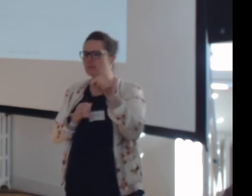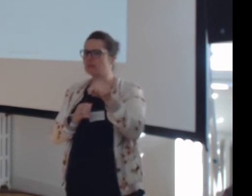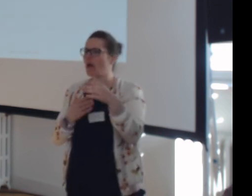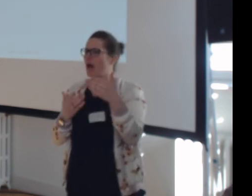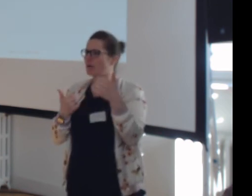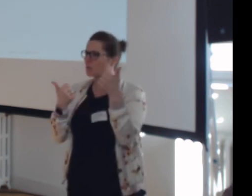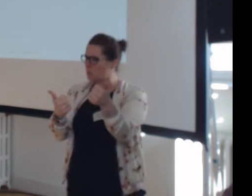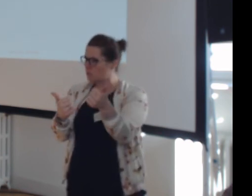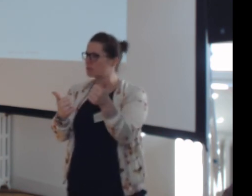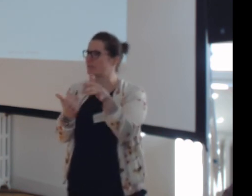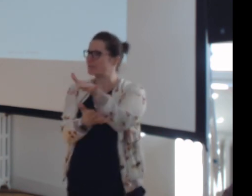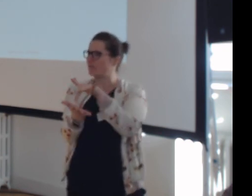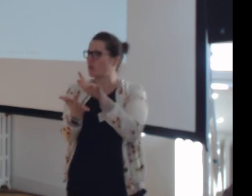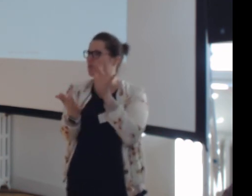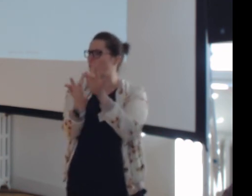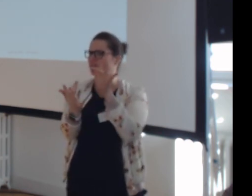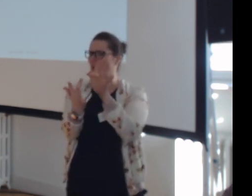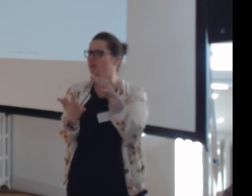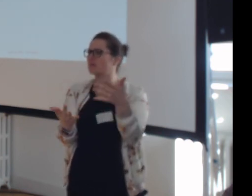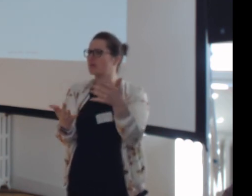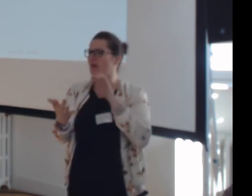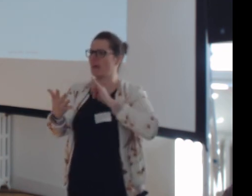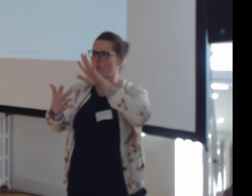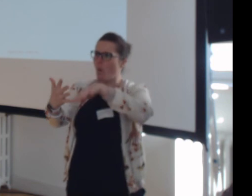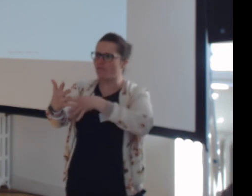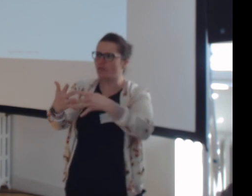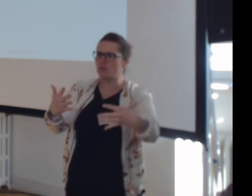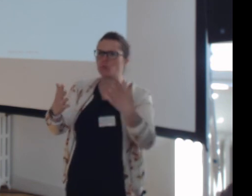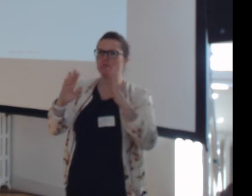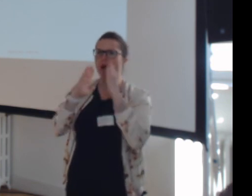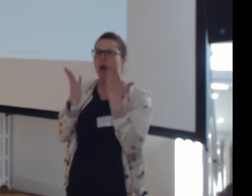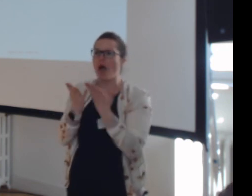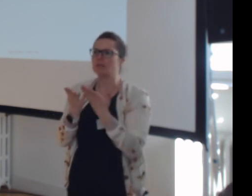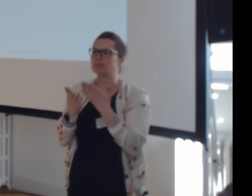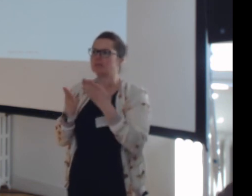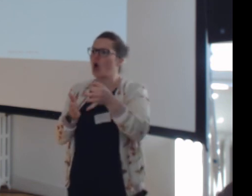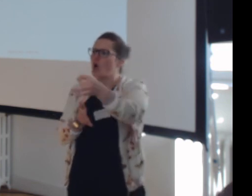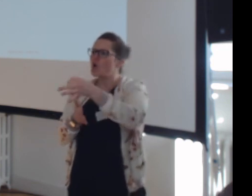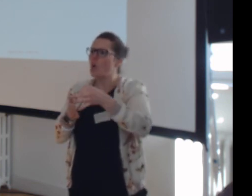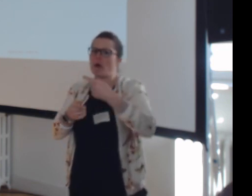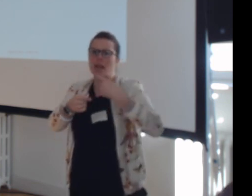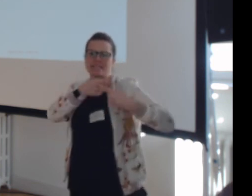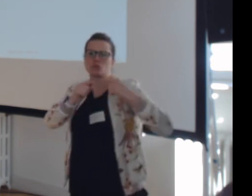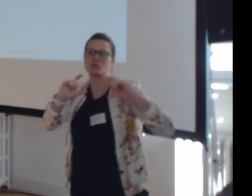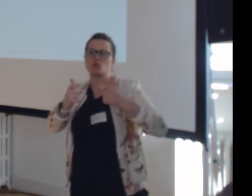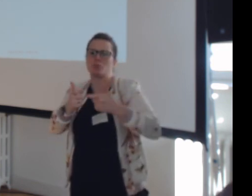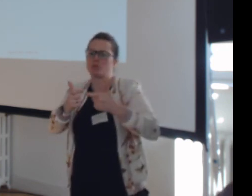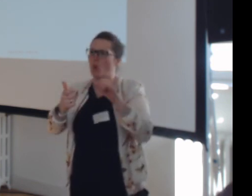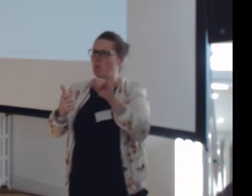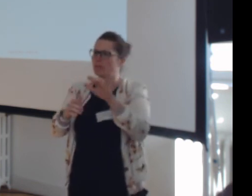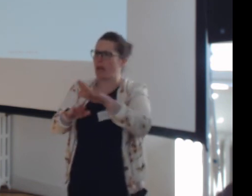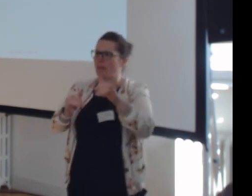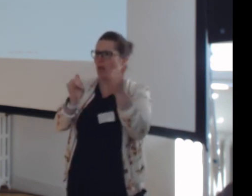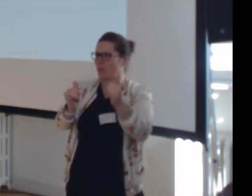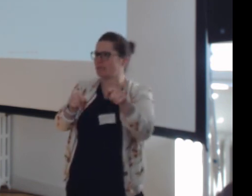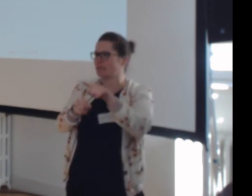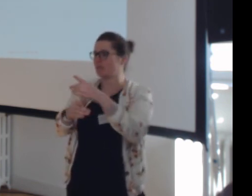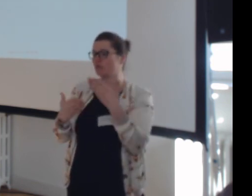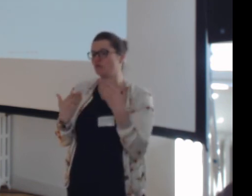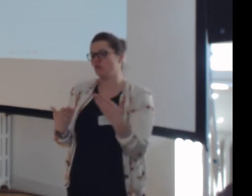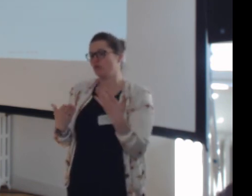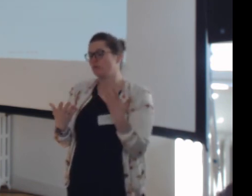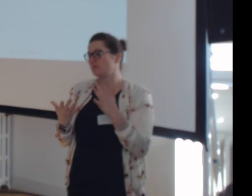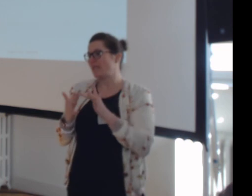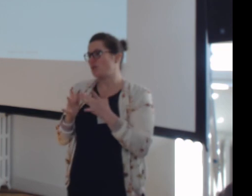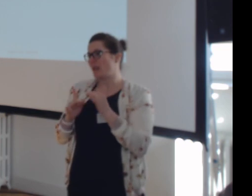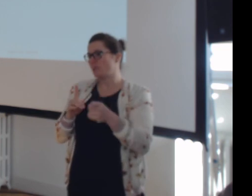central contact that have an overview of everything that's available in these local history groups. Yeah, so it's about really setting up